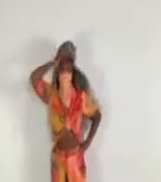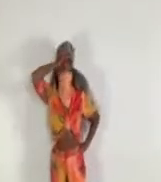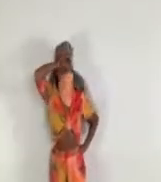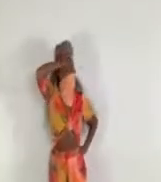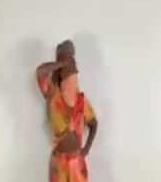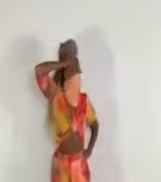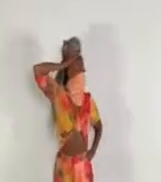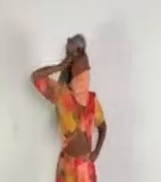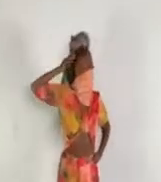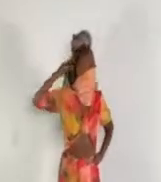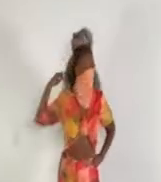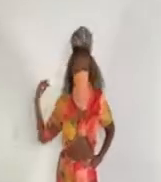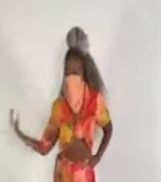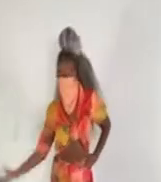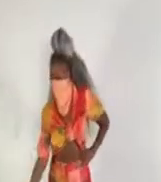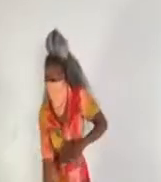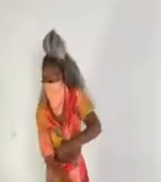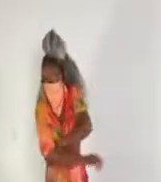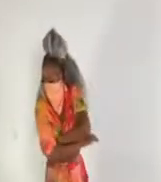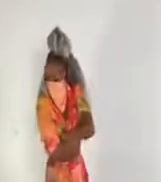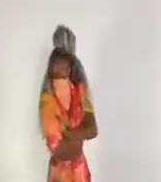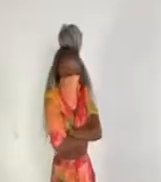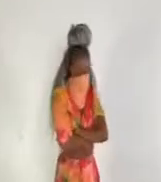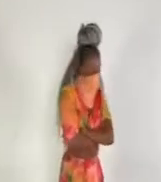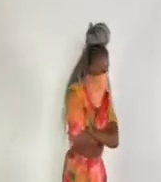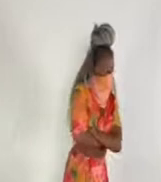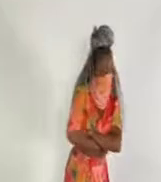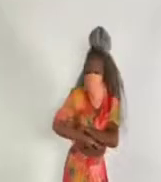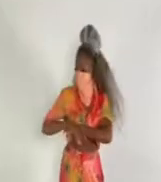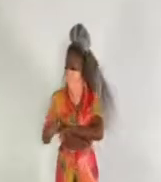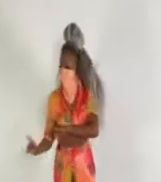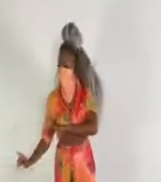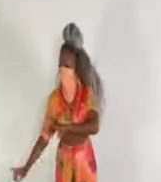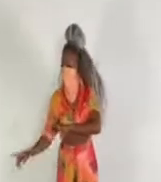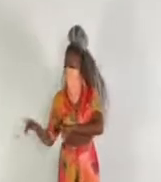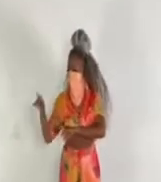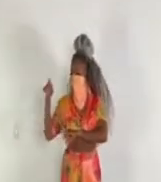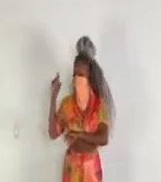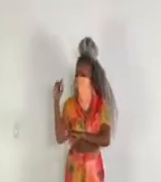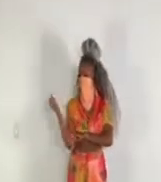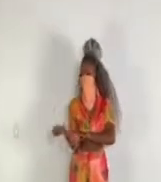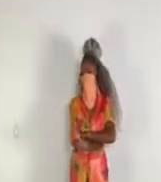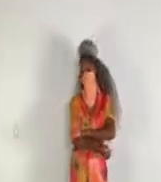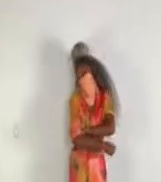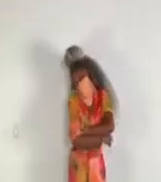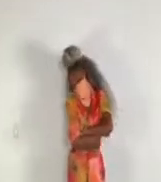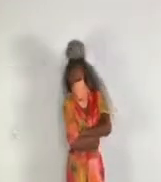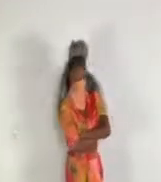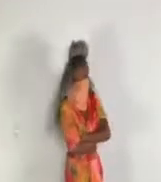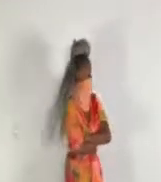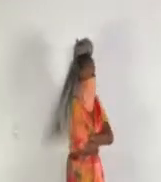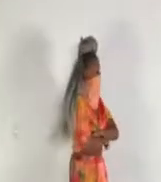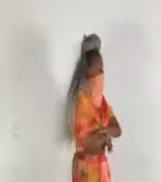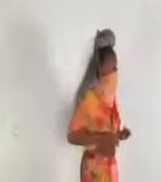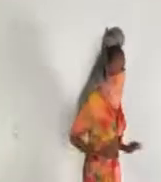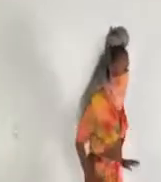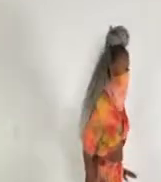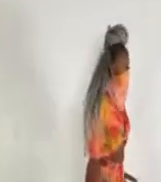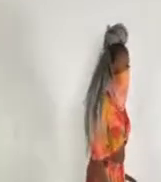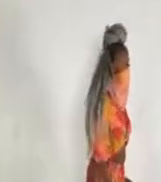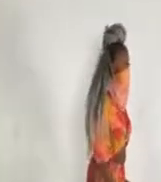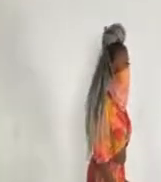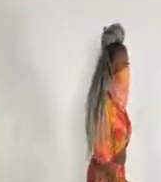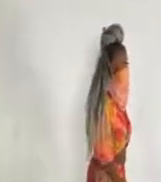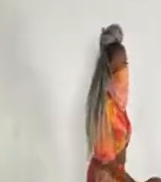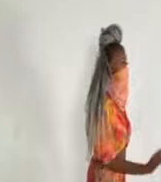myself, sitting in the colored-only section of the balcony, looking down on another soul who never awakened from a